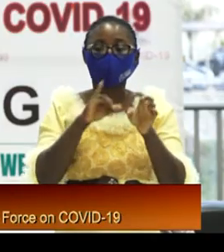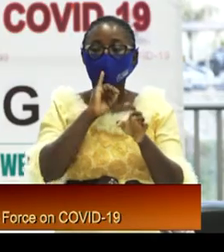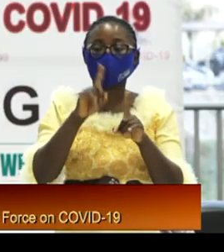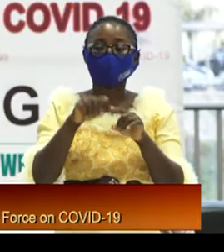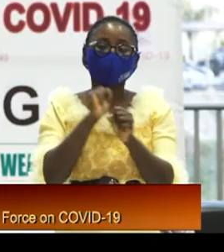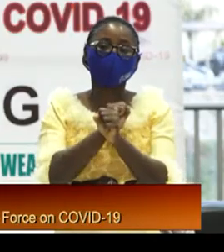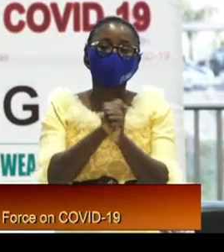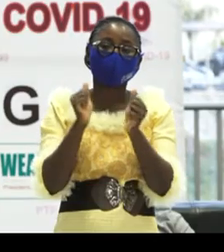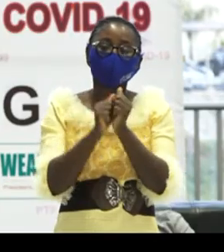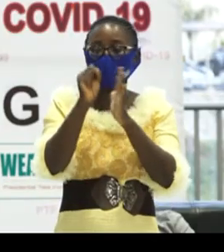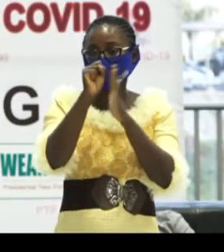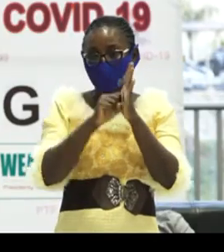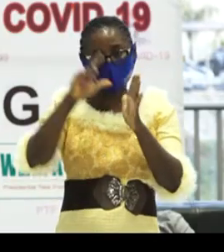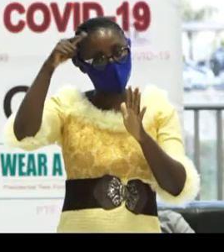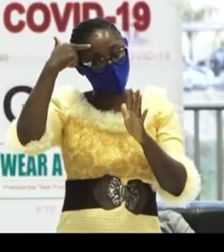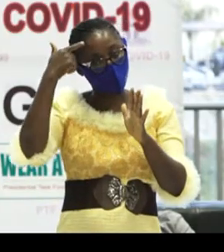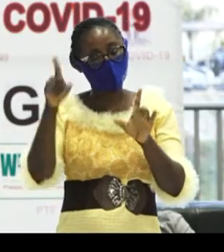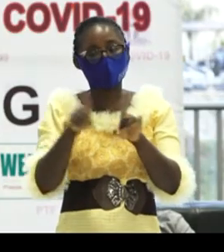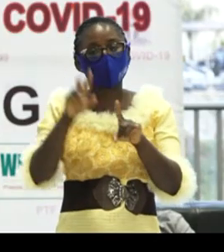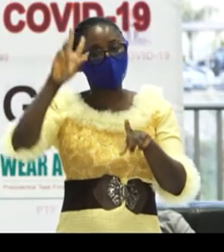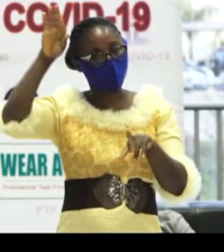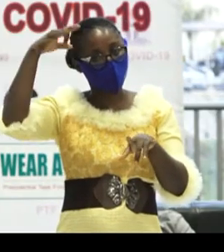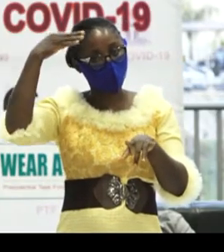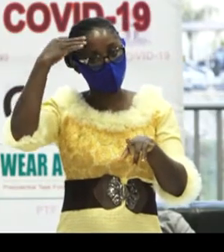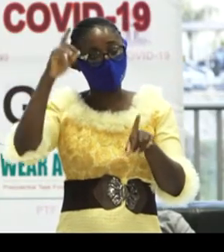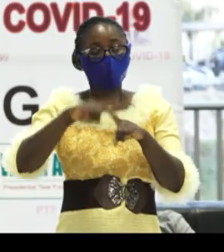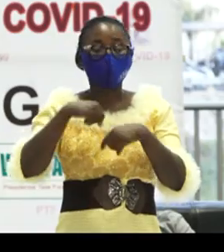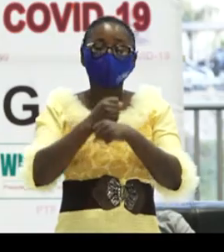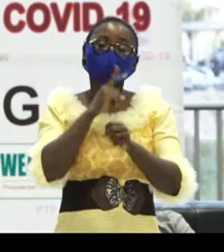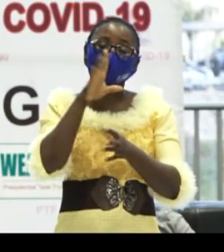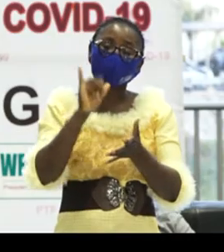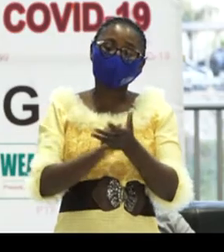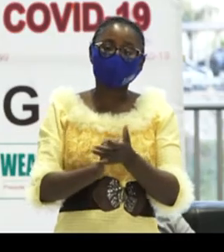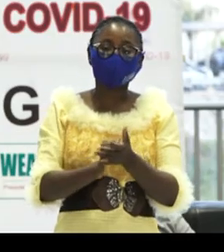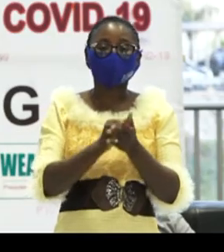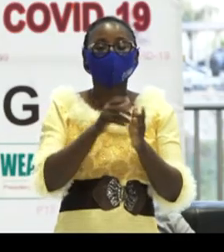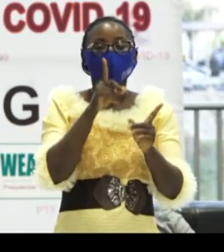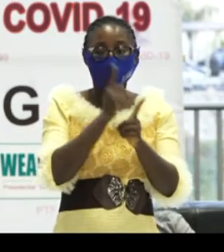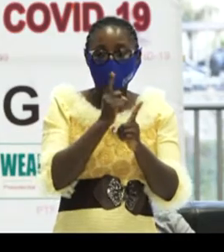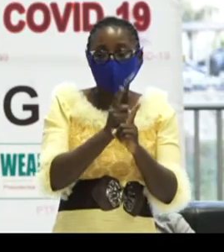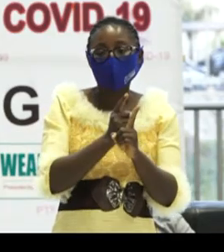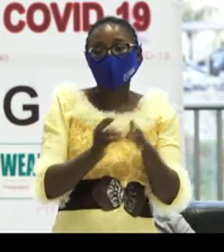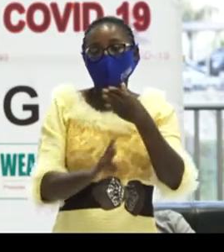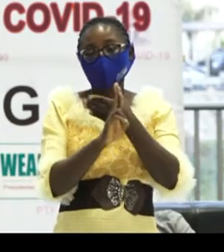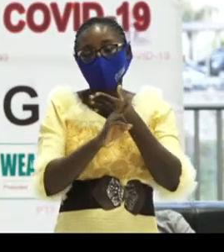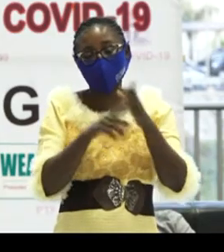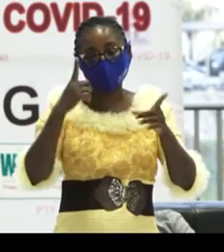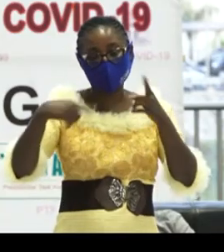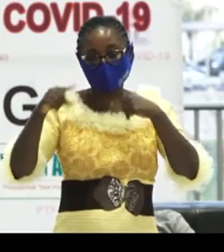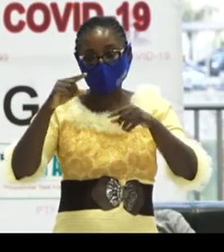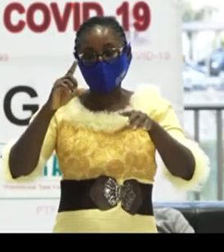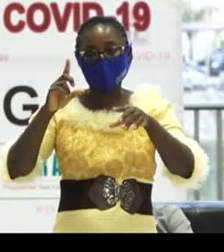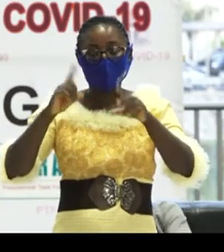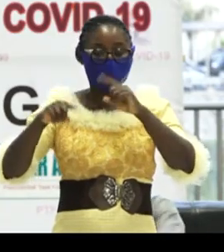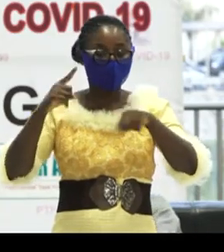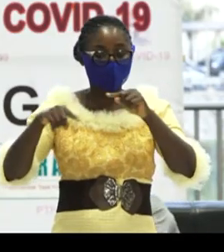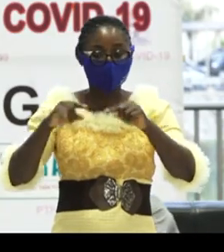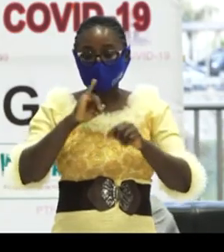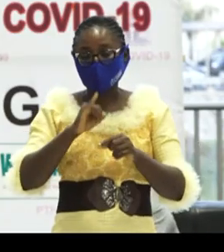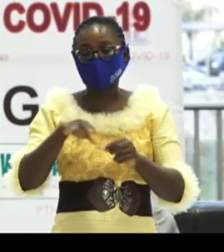state governments as well as the federal to make sure that a proper risk assessment is made of every school that will